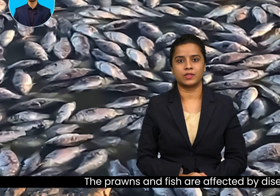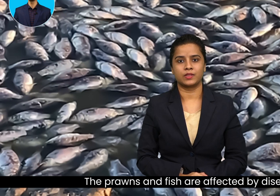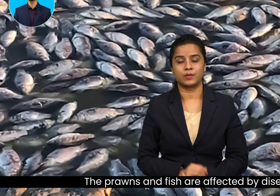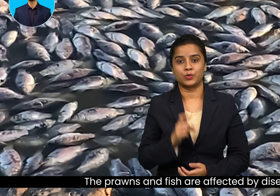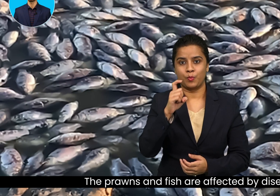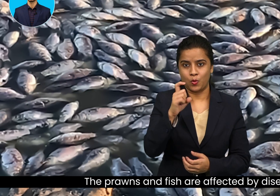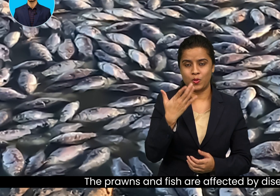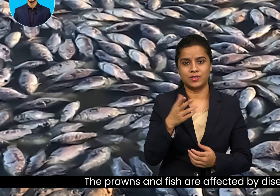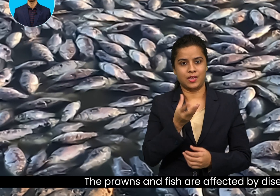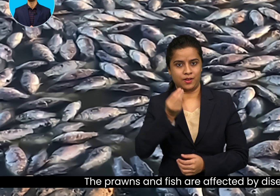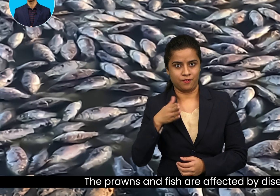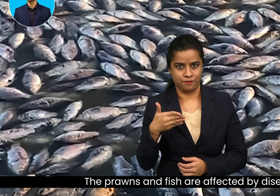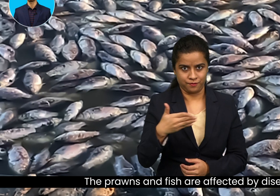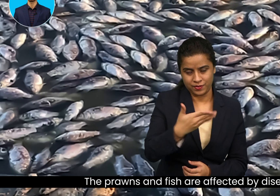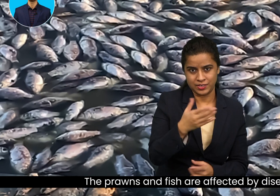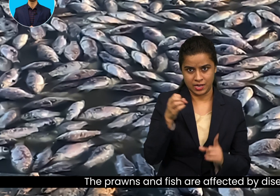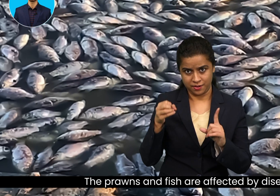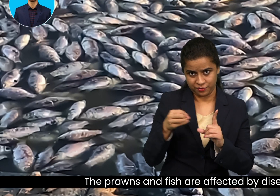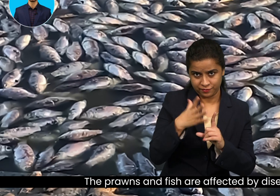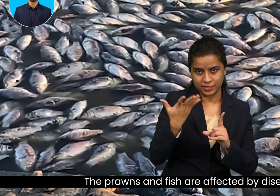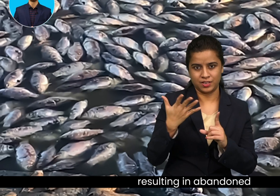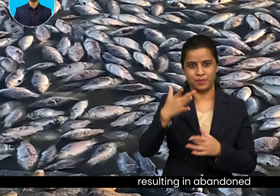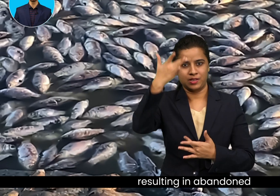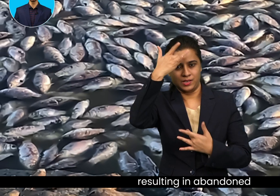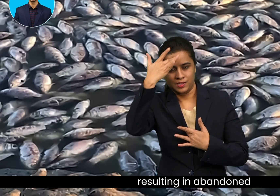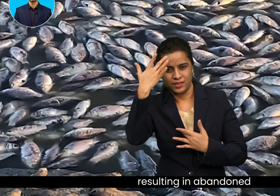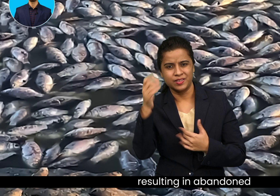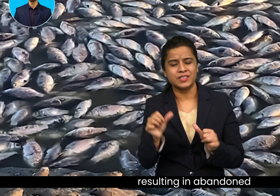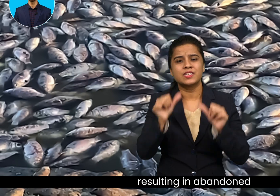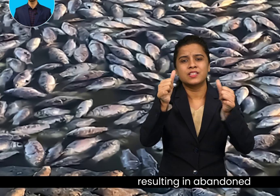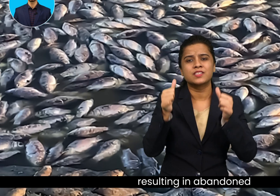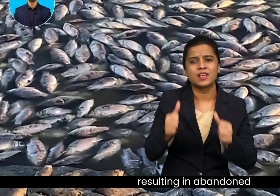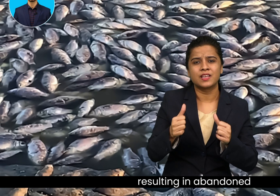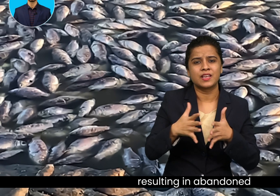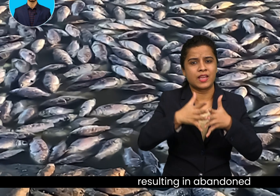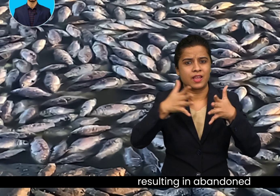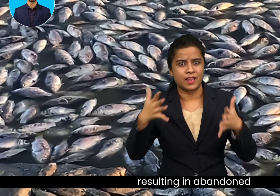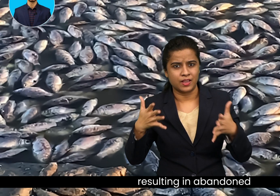The prawns and fish are affected by diseases resulting in abundant